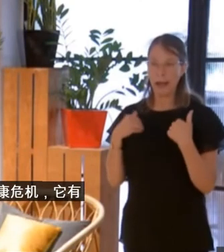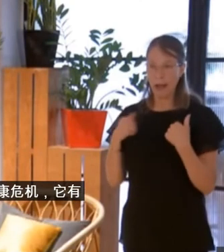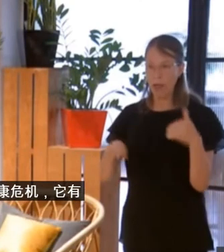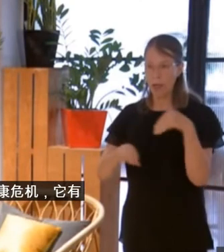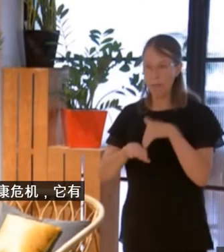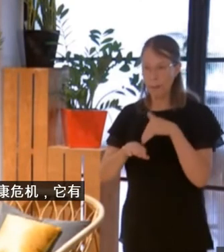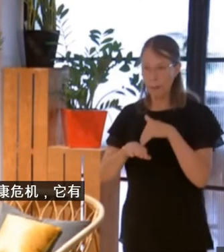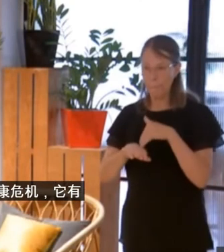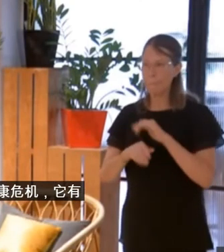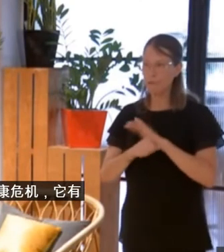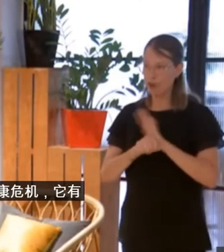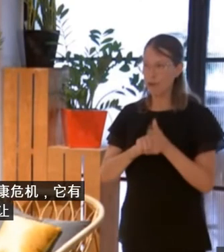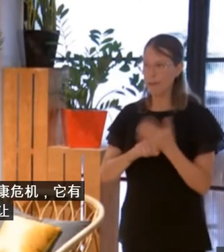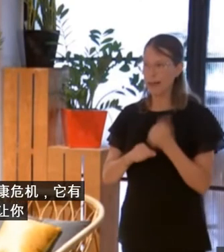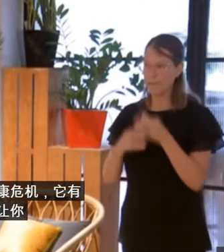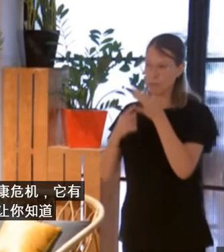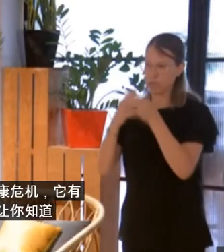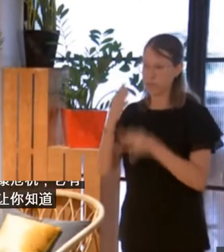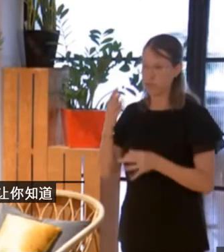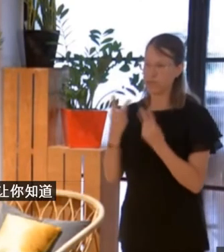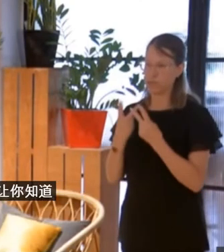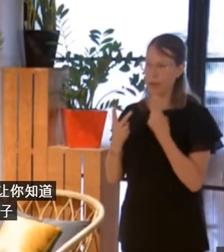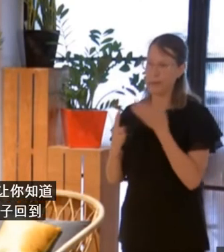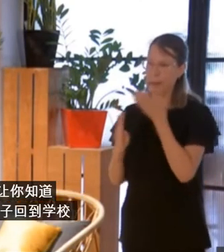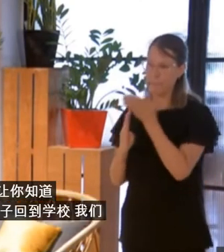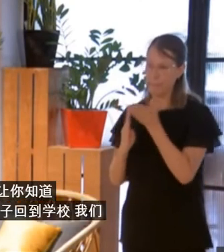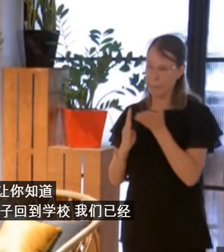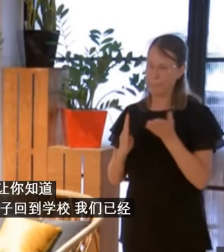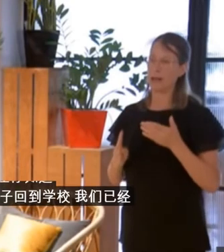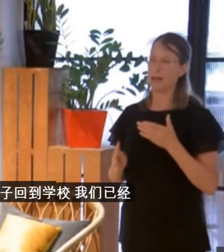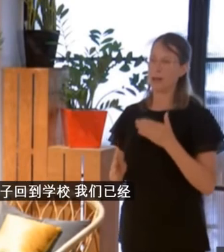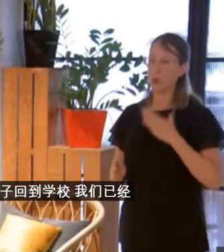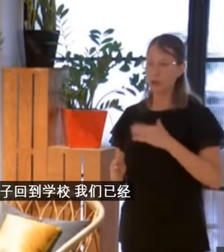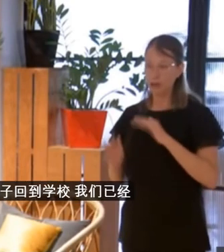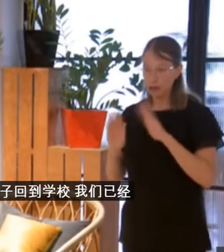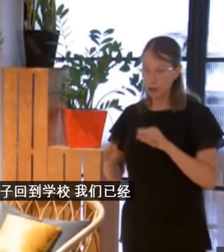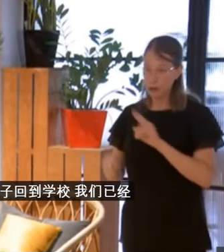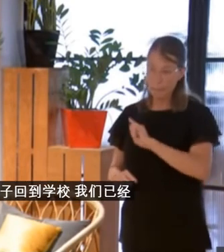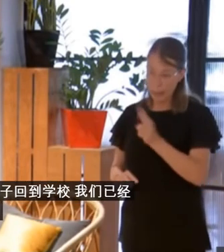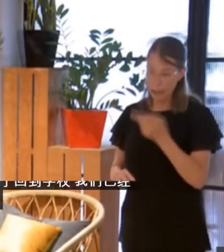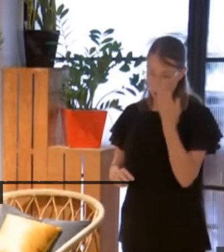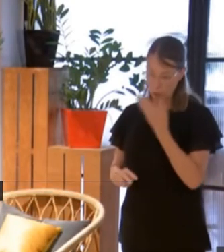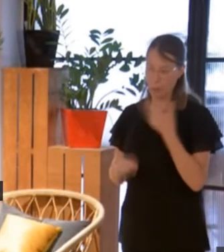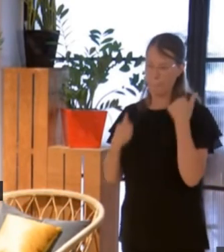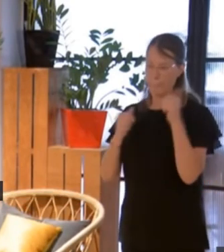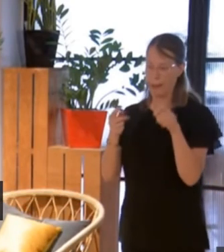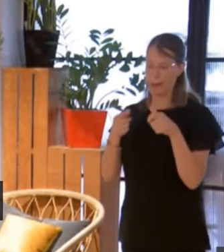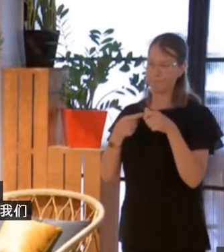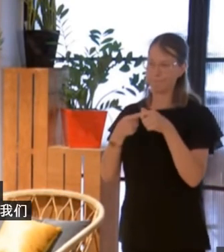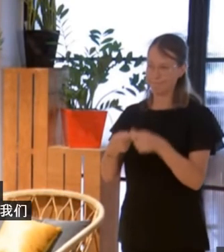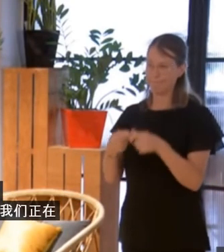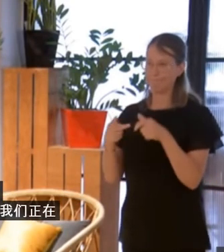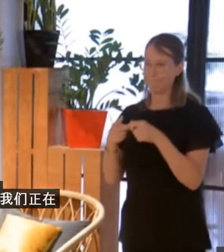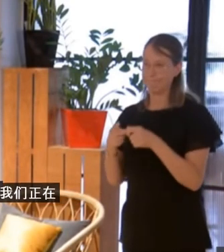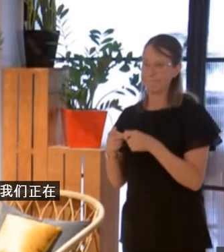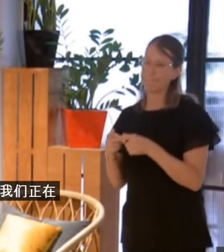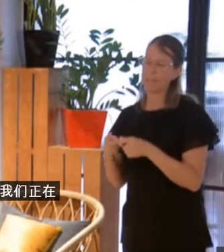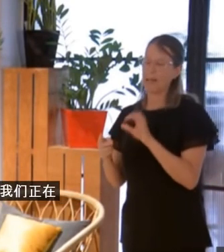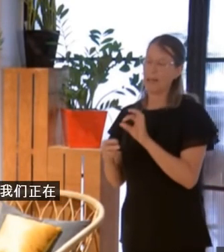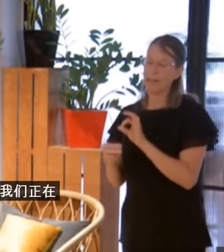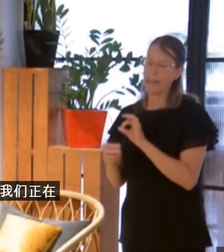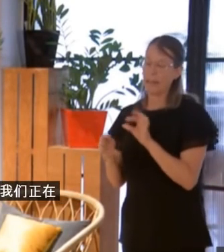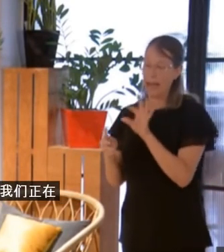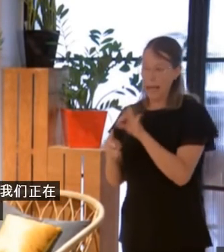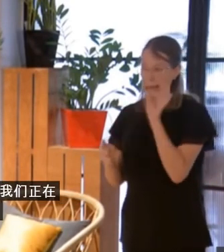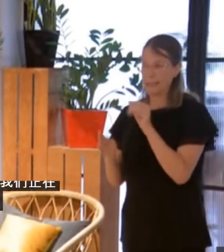has many elements to it. And we want our kids back at school. We've achieved that. We want to bring back non-urgent elective surgery. We're achieving